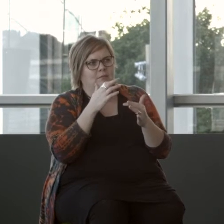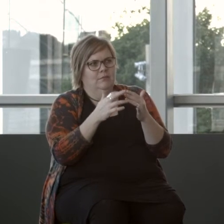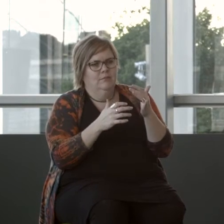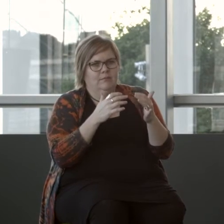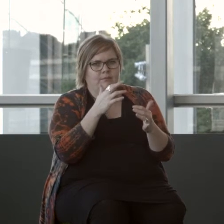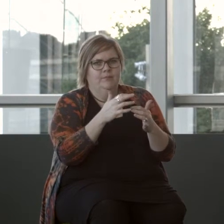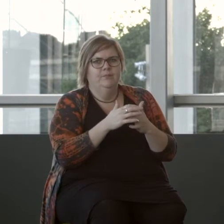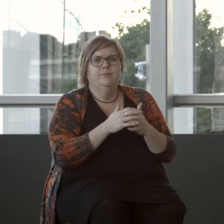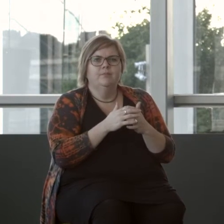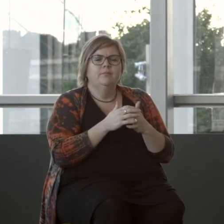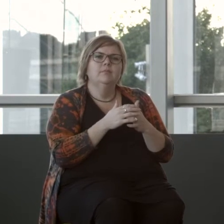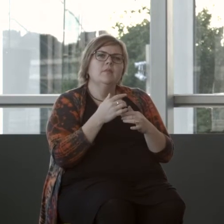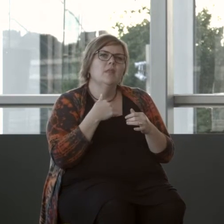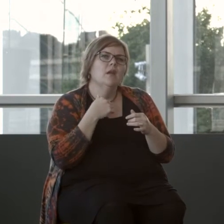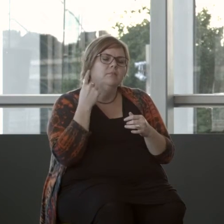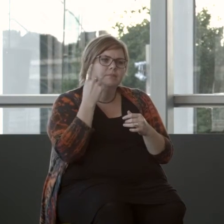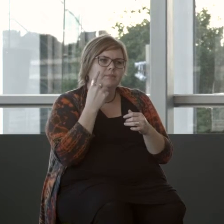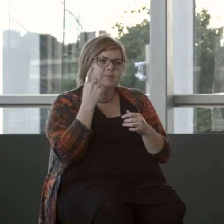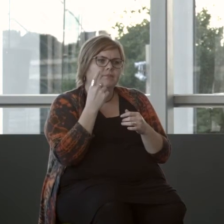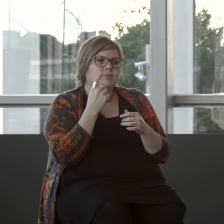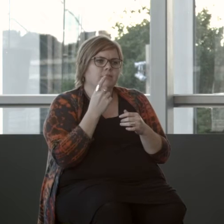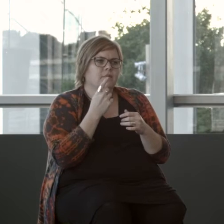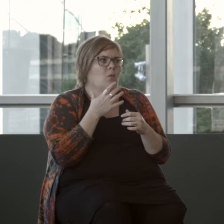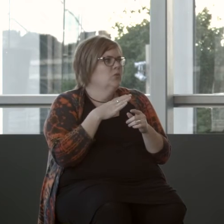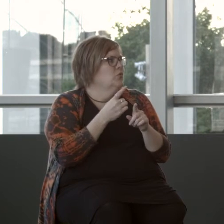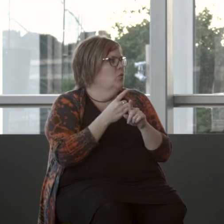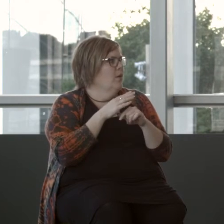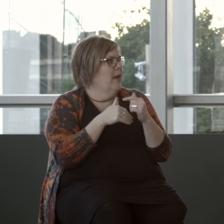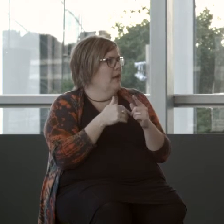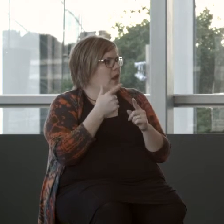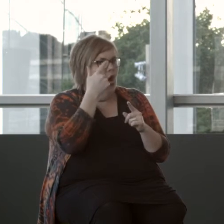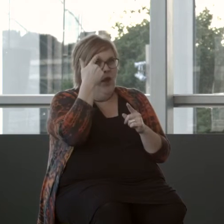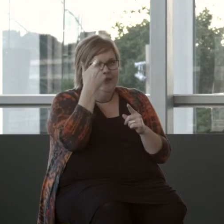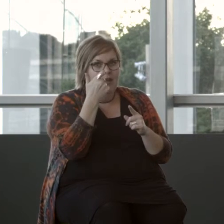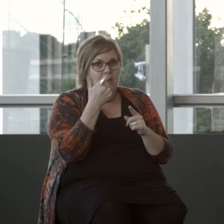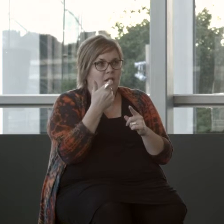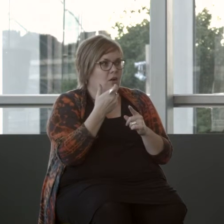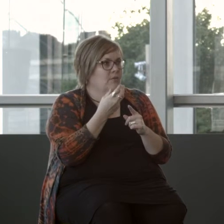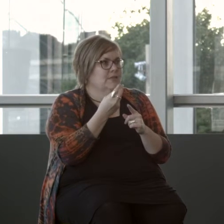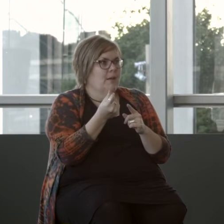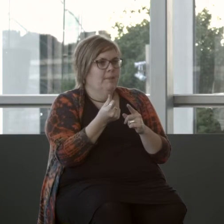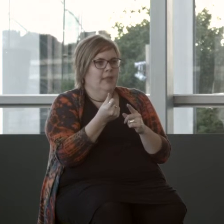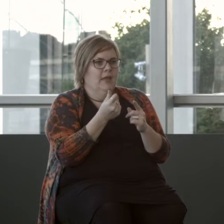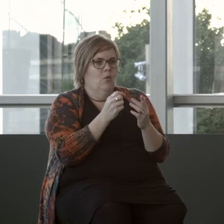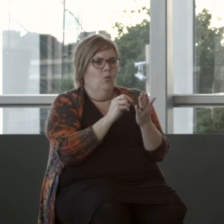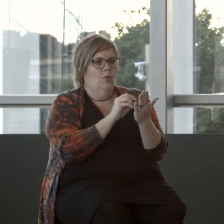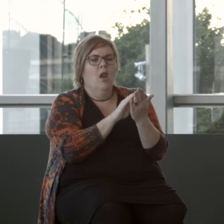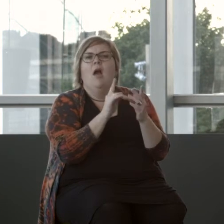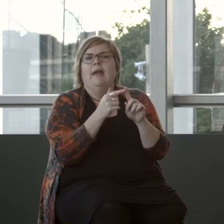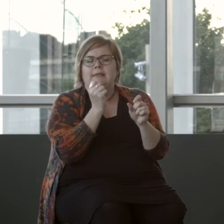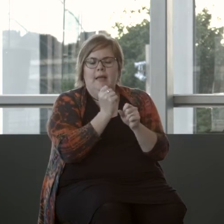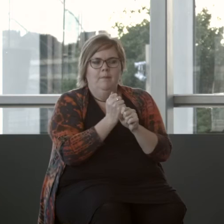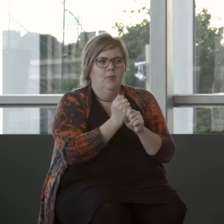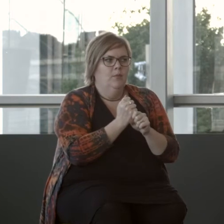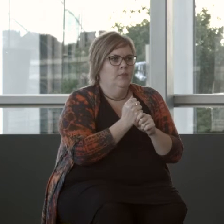and I'm just kind of want to talk about an idea or an aspect of something, you know. It's and like, for example, the